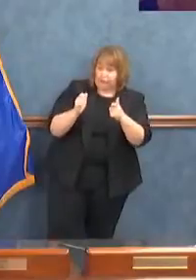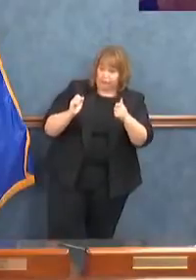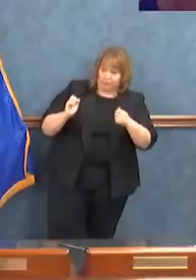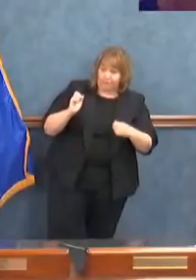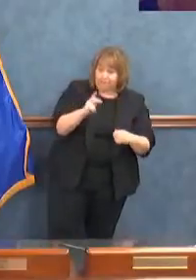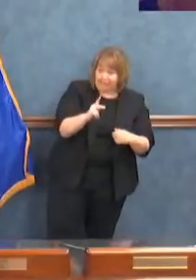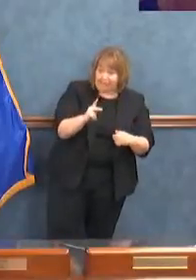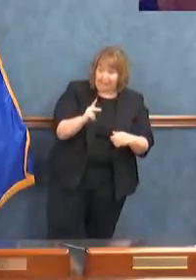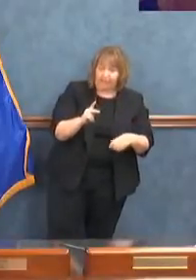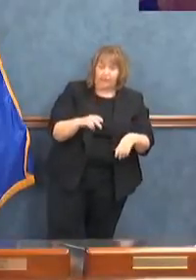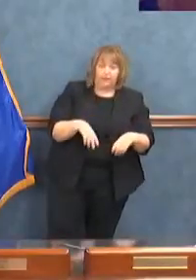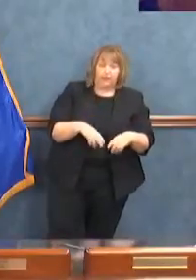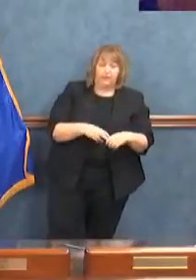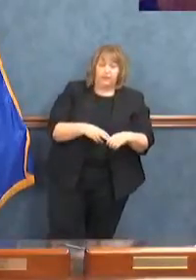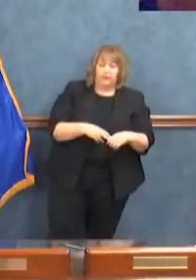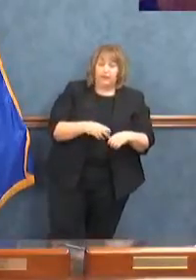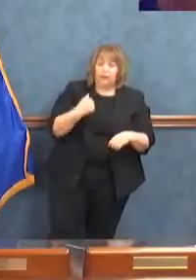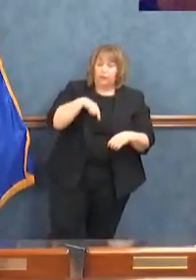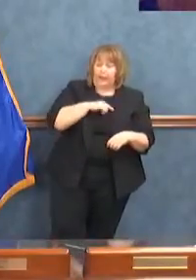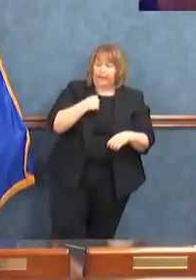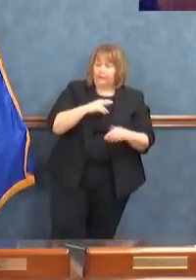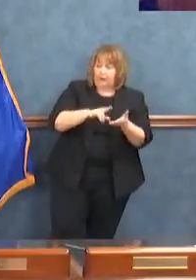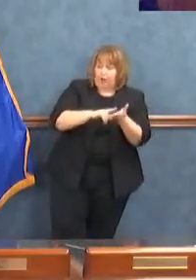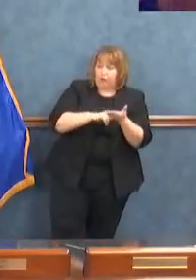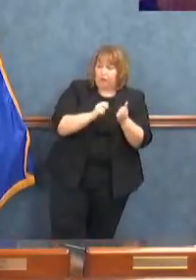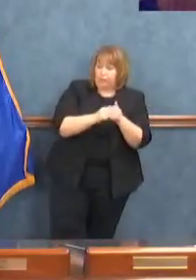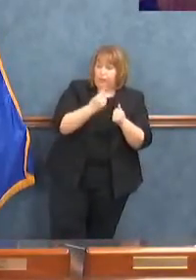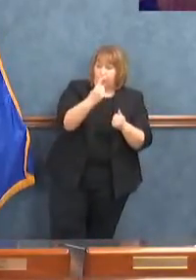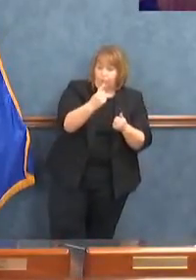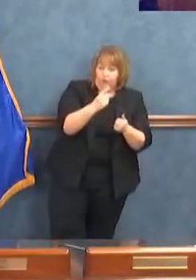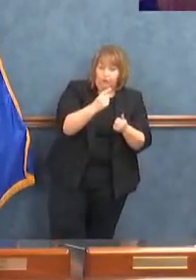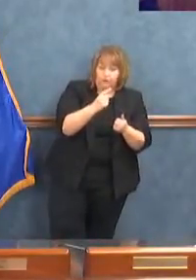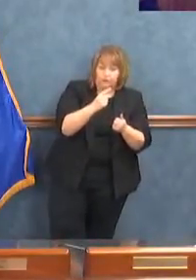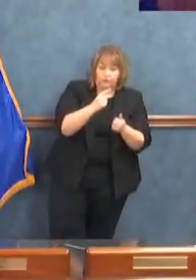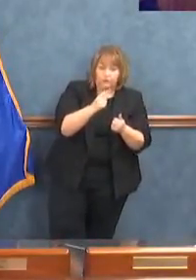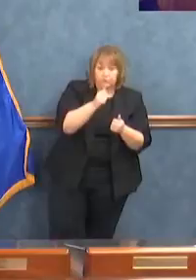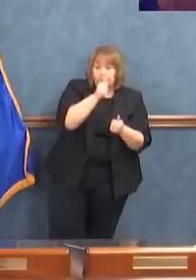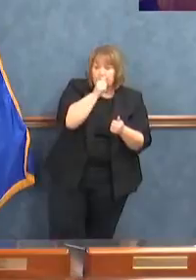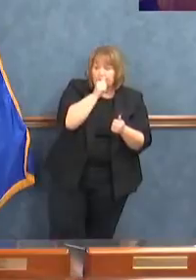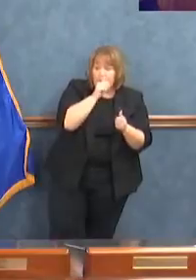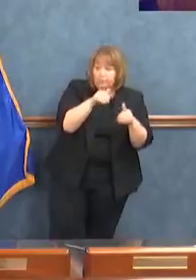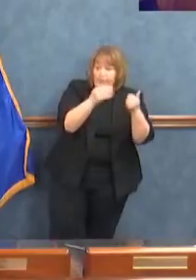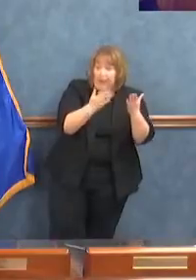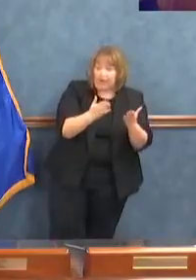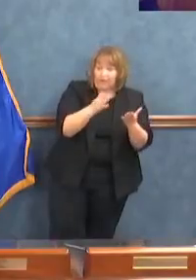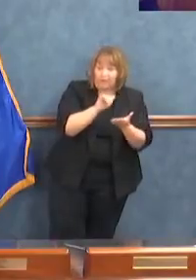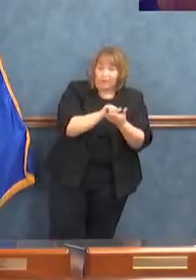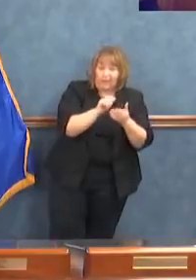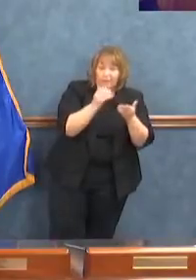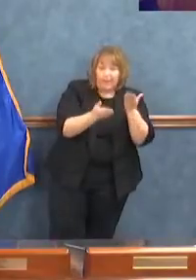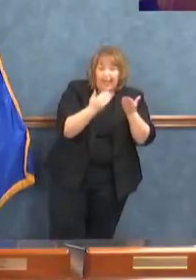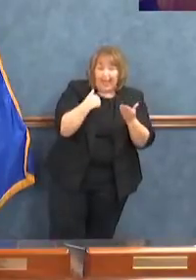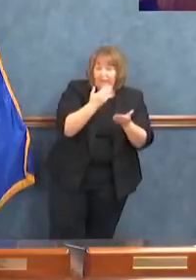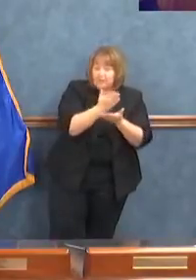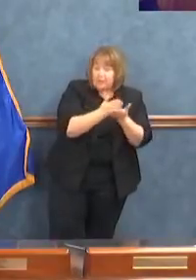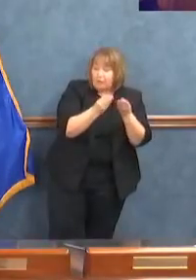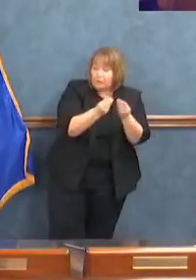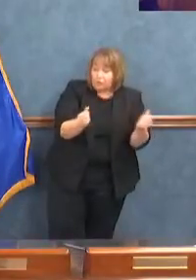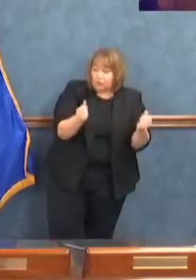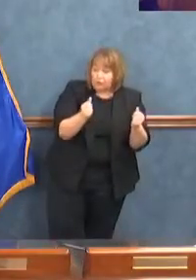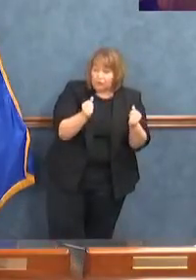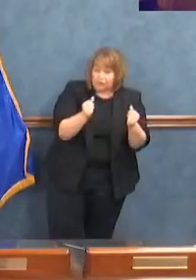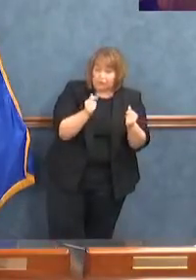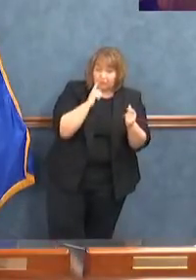And we have a statewide contract with one private provider right now who's got a couple of innovative solutions that'll help us with